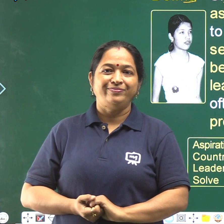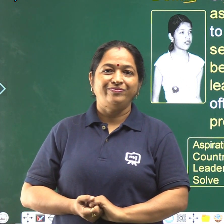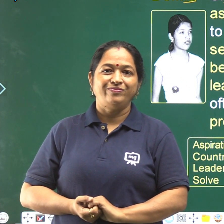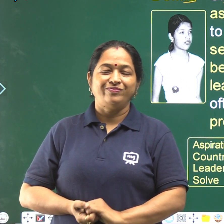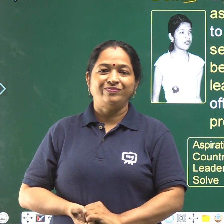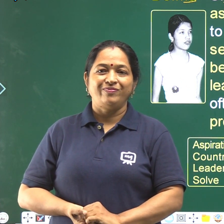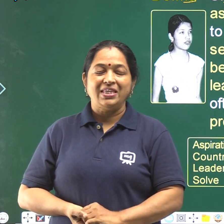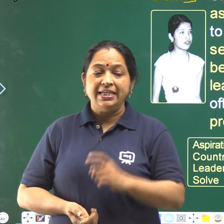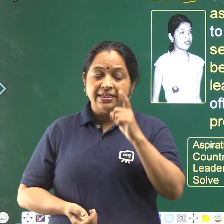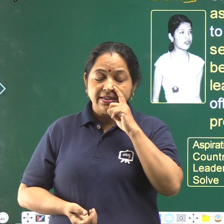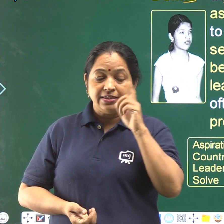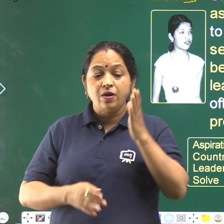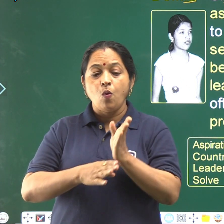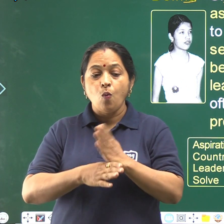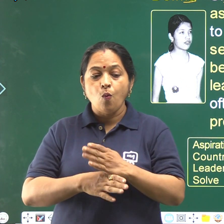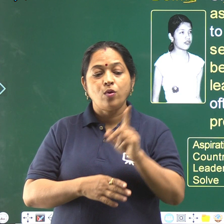She was a girl